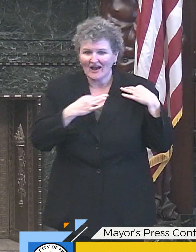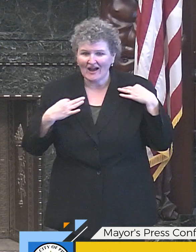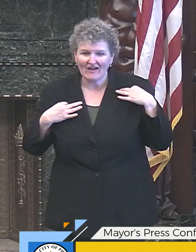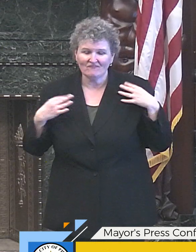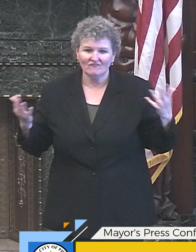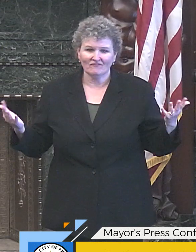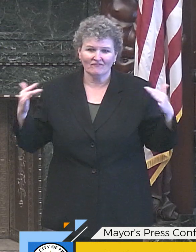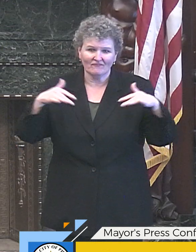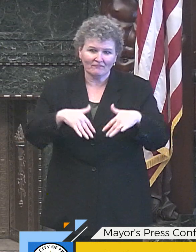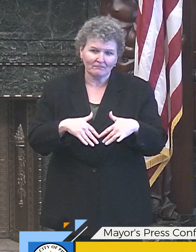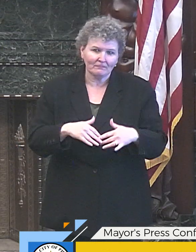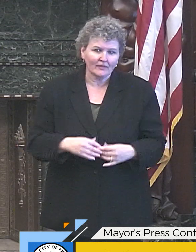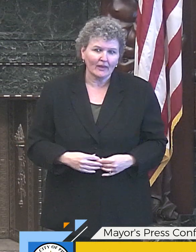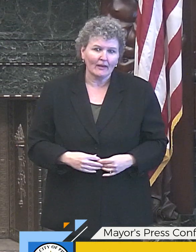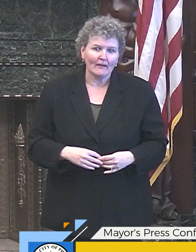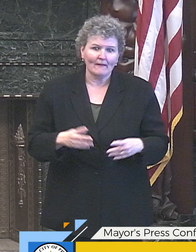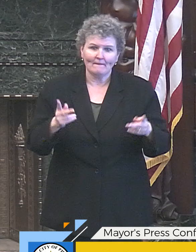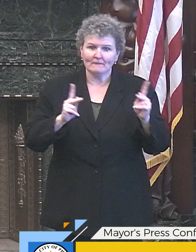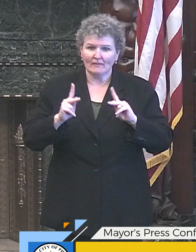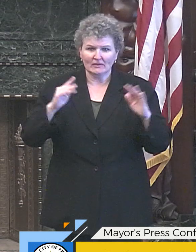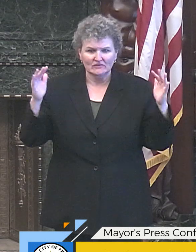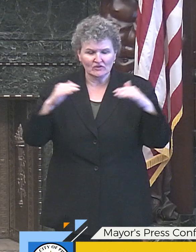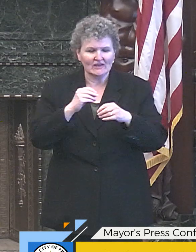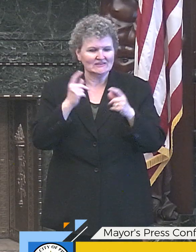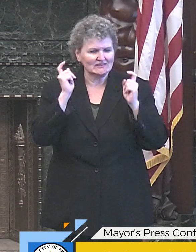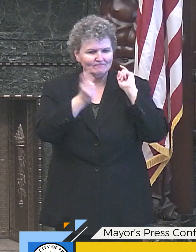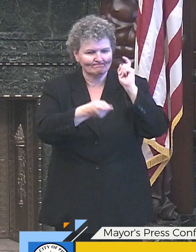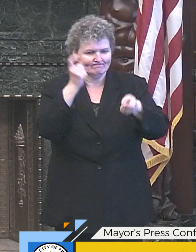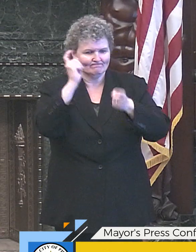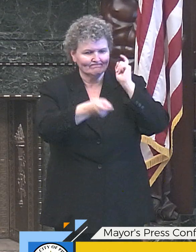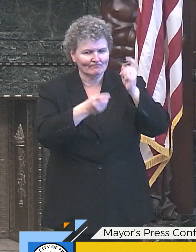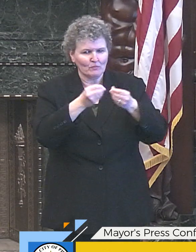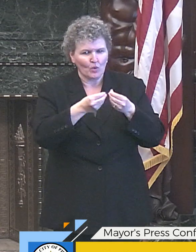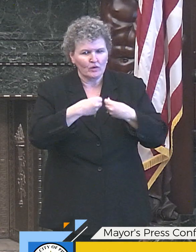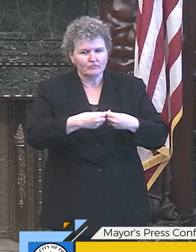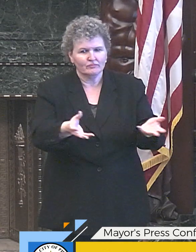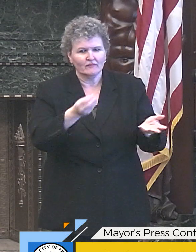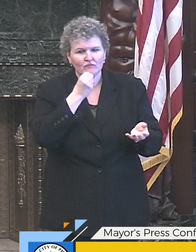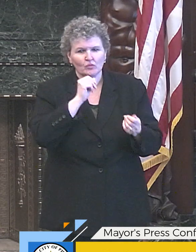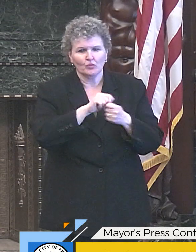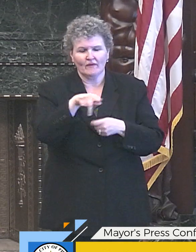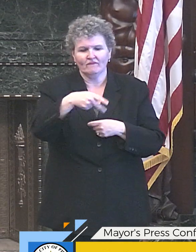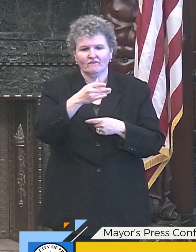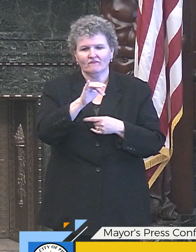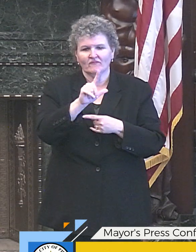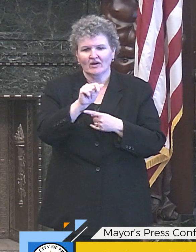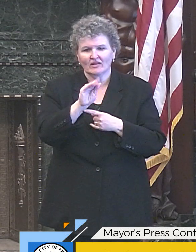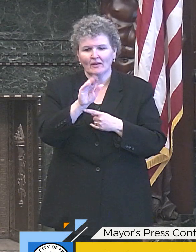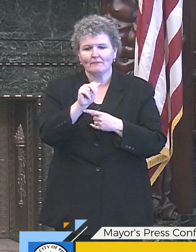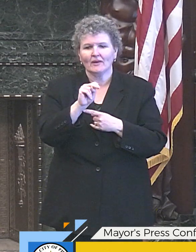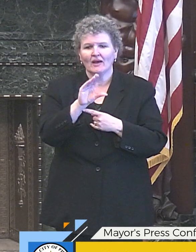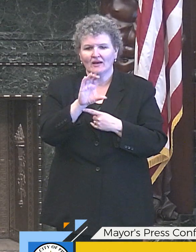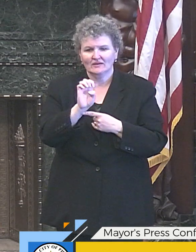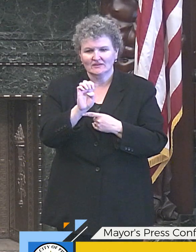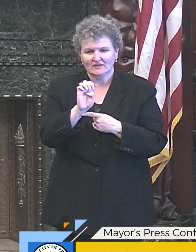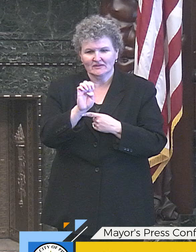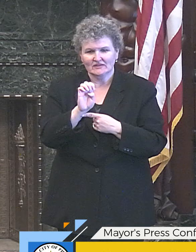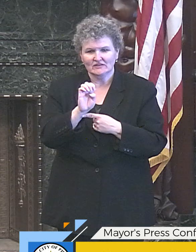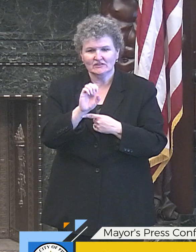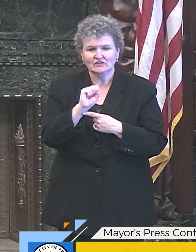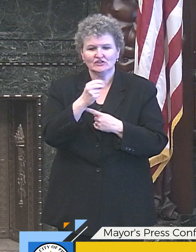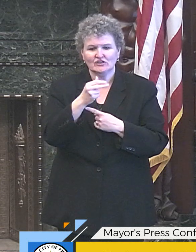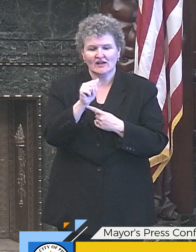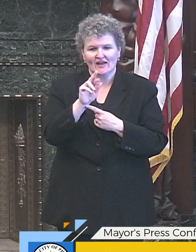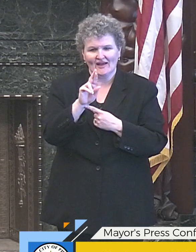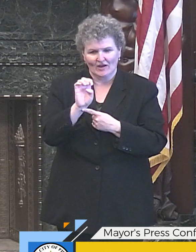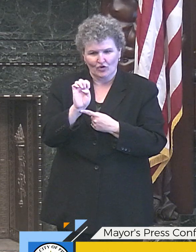and the public to continue to donate to organizations like Fill Abundance and Share to be able to provide